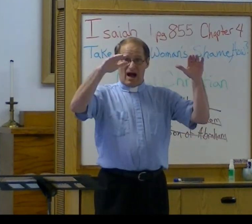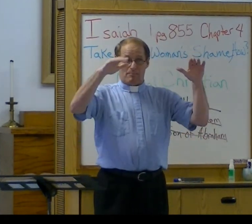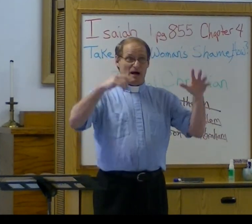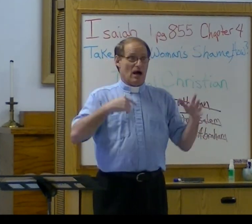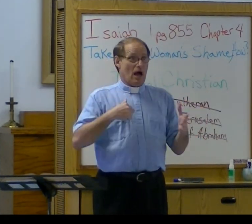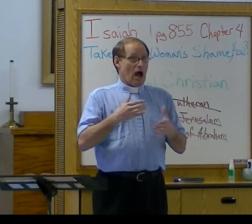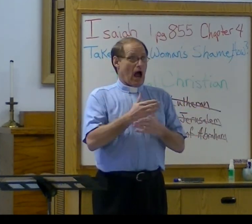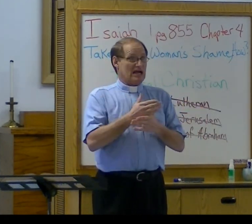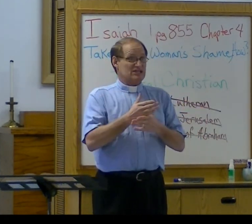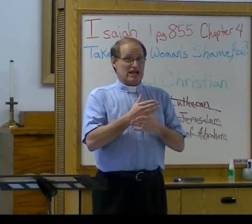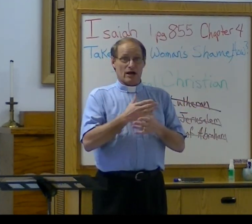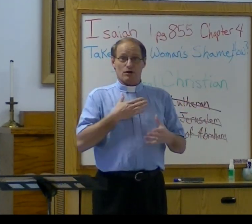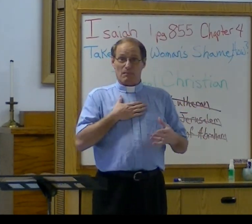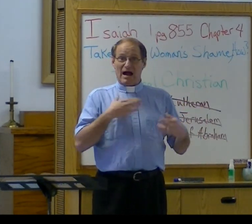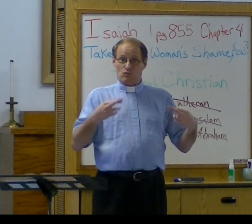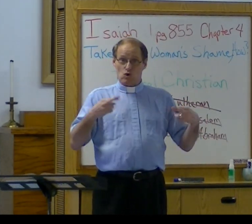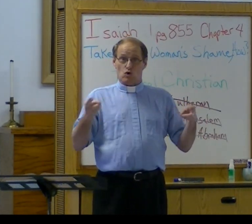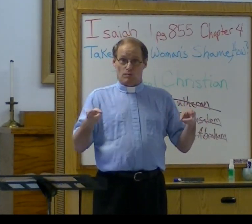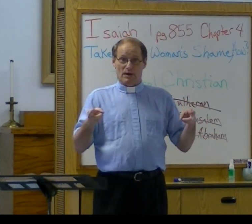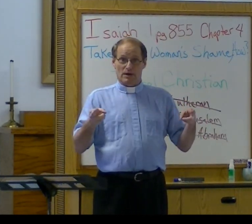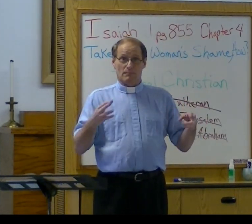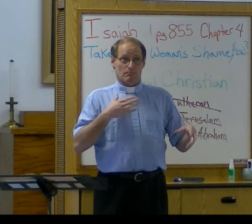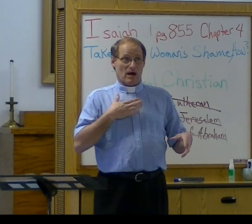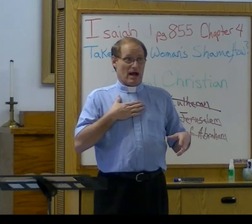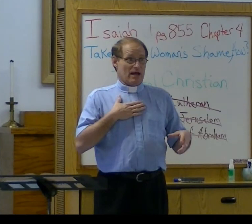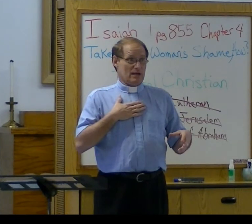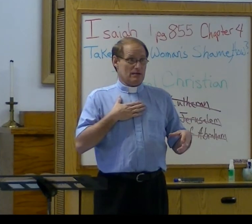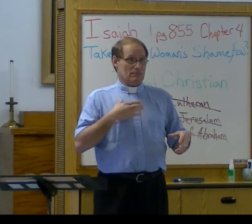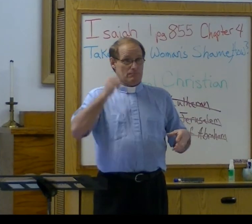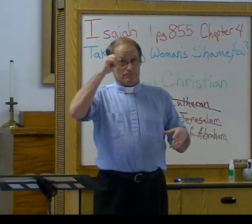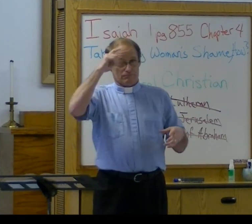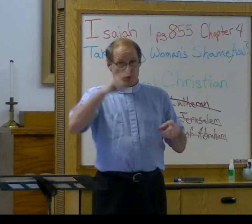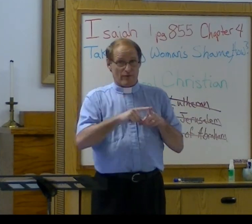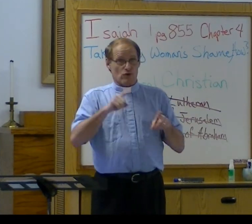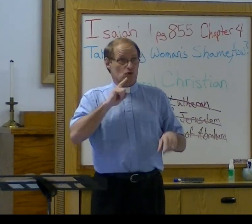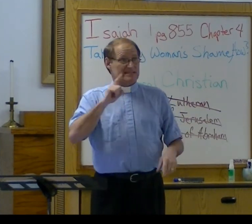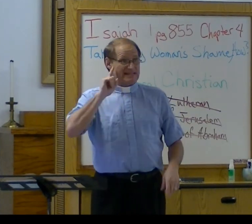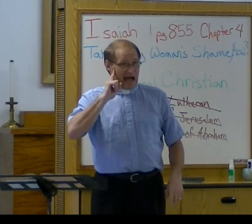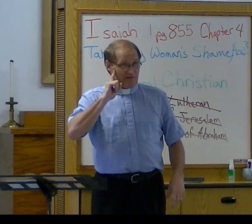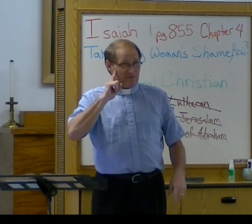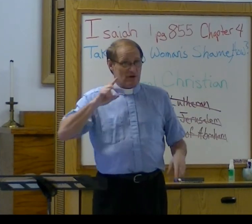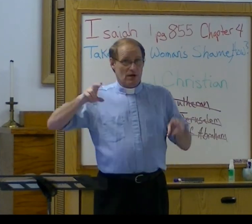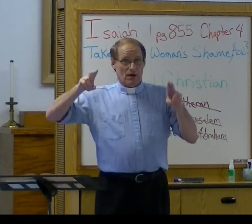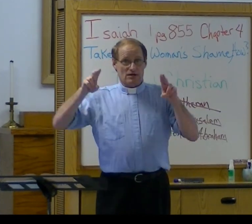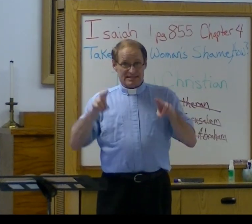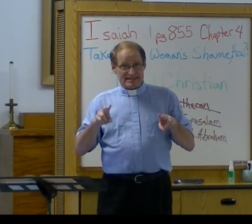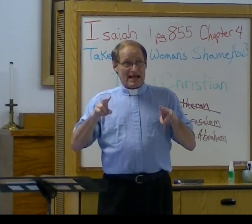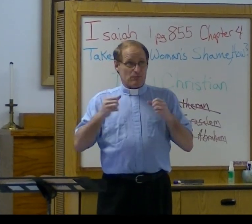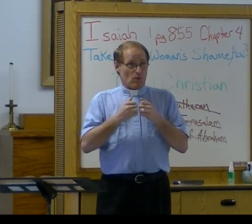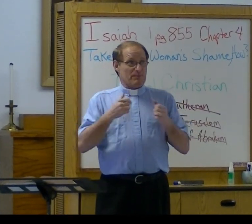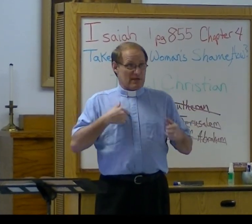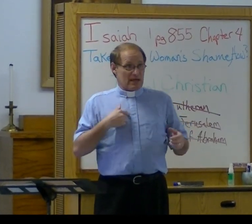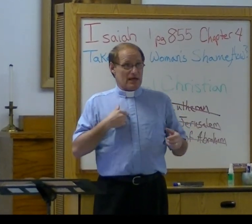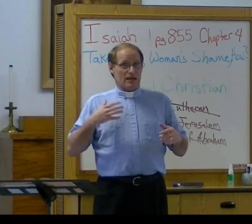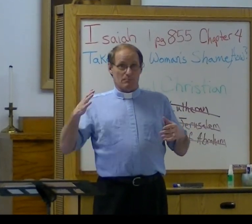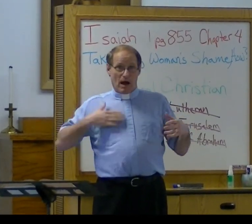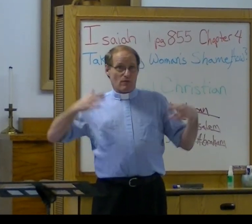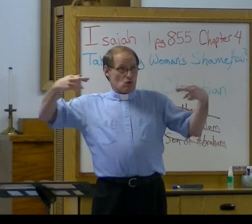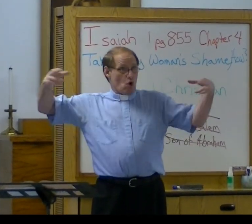up, I shared my room. My brother, who is deaf, slept with me in my